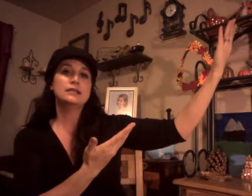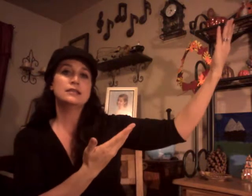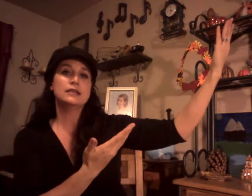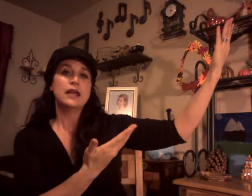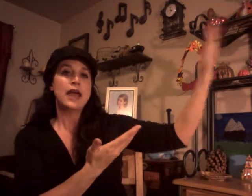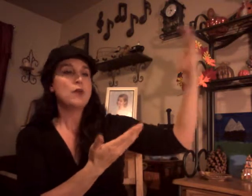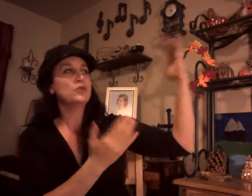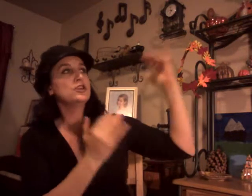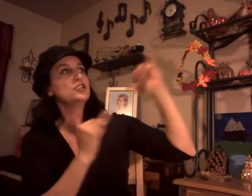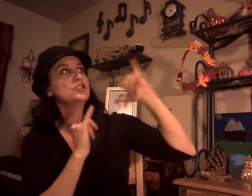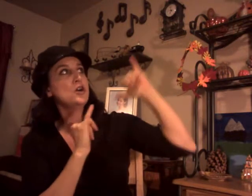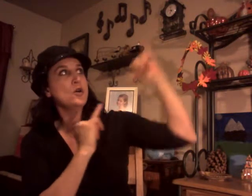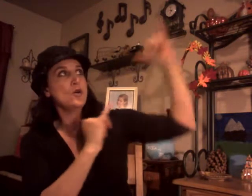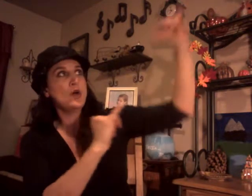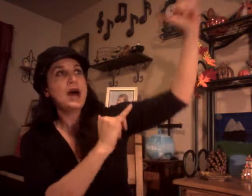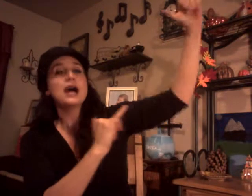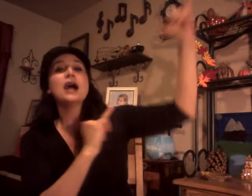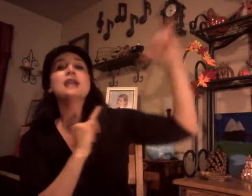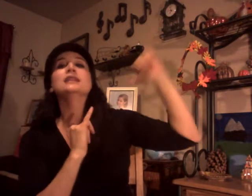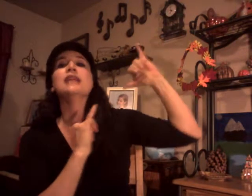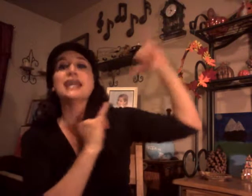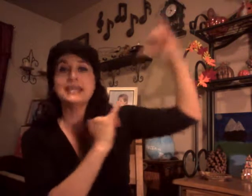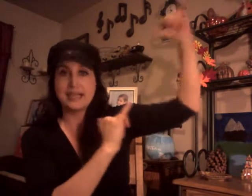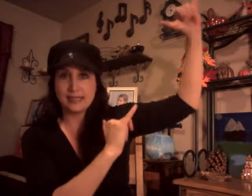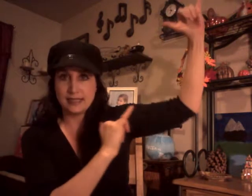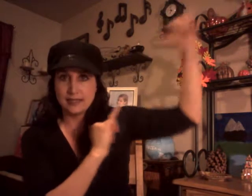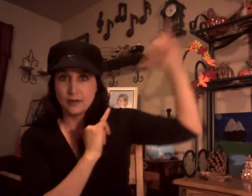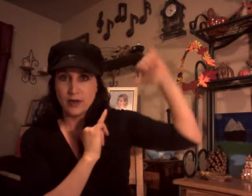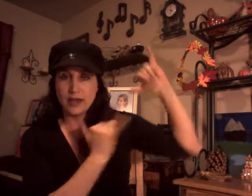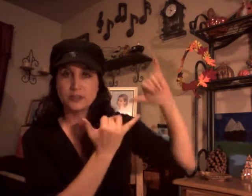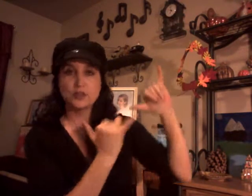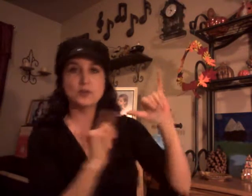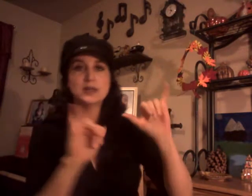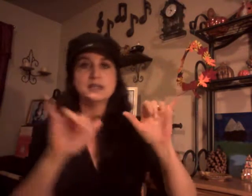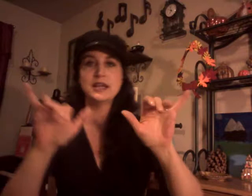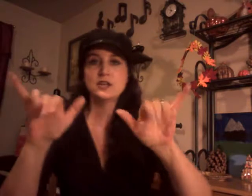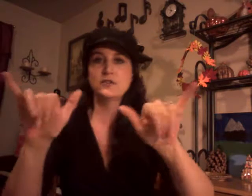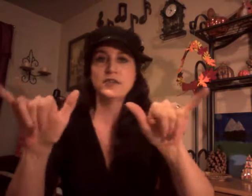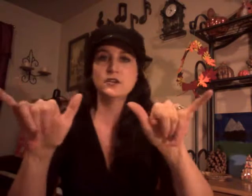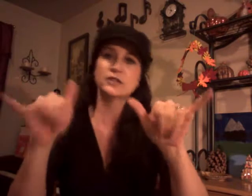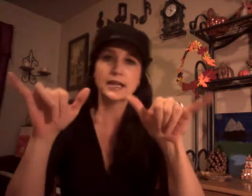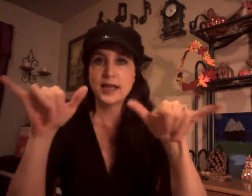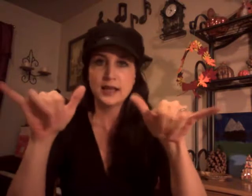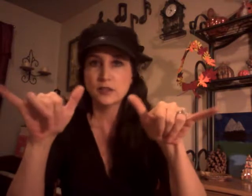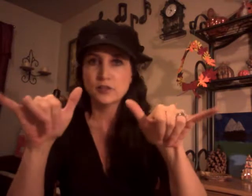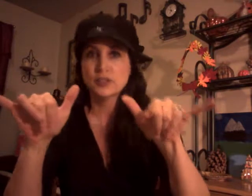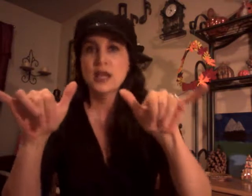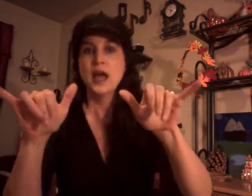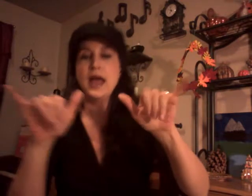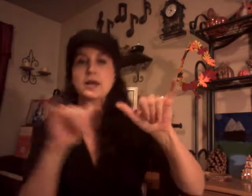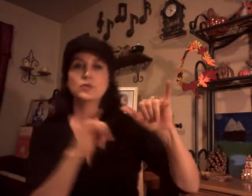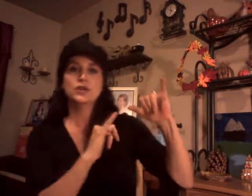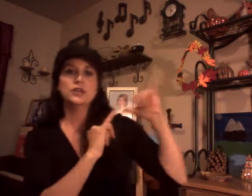his, and we're going to show likeness. Okay, so you want to take your fingers like hang loose, and we're going to